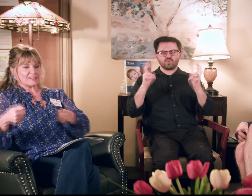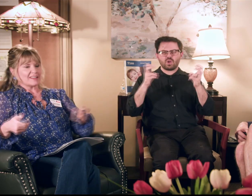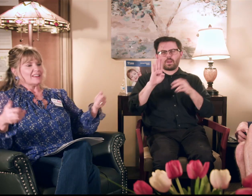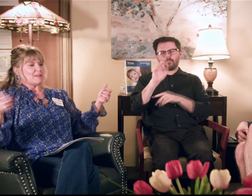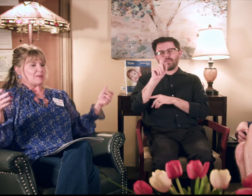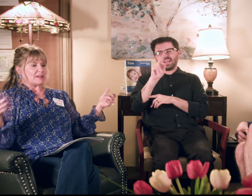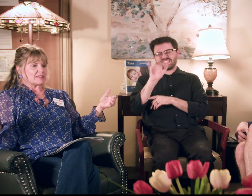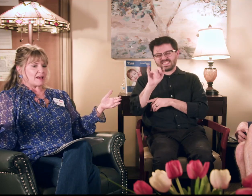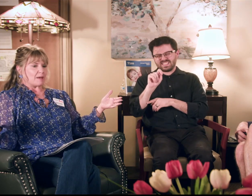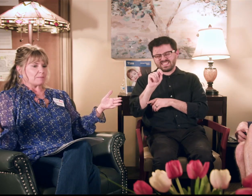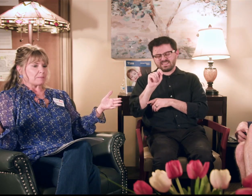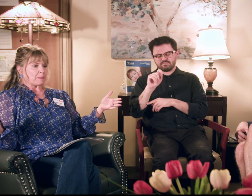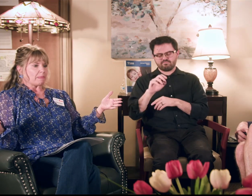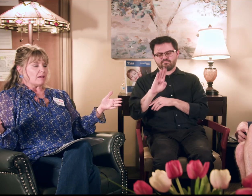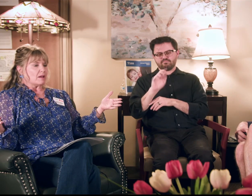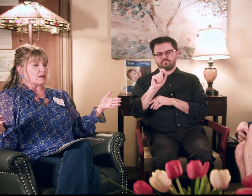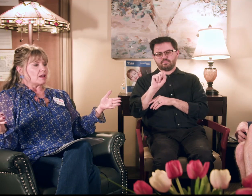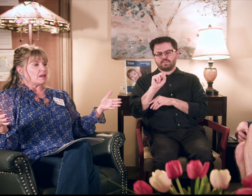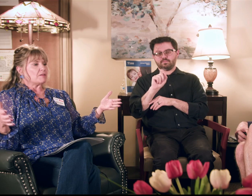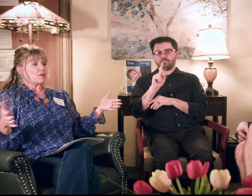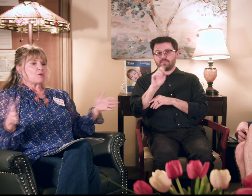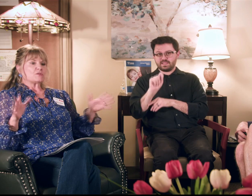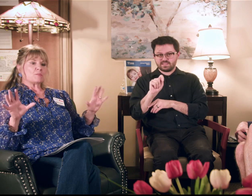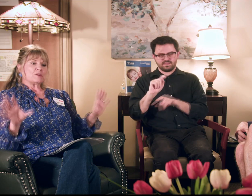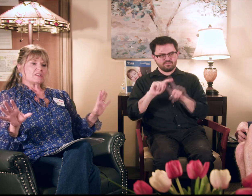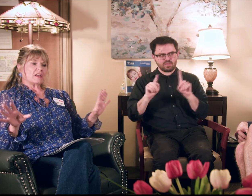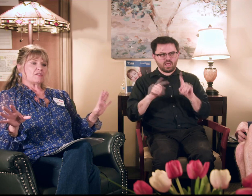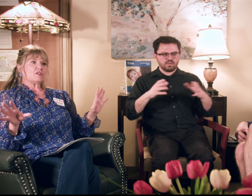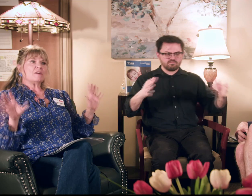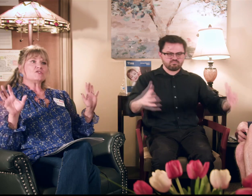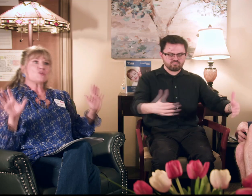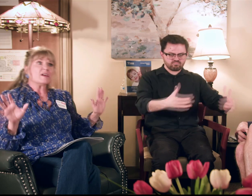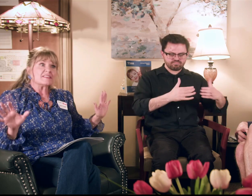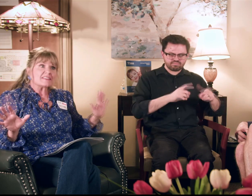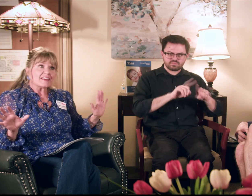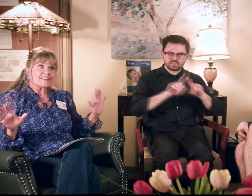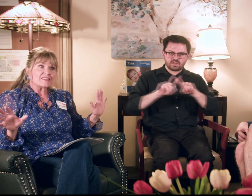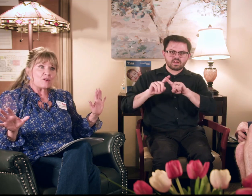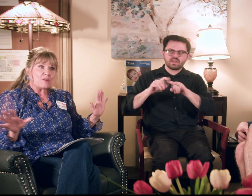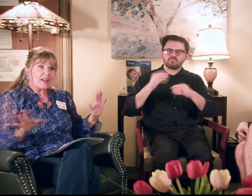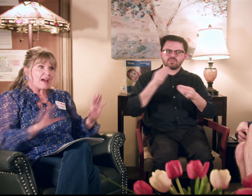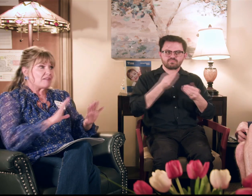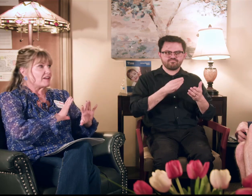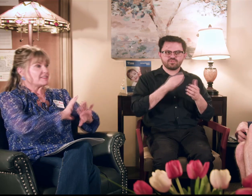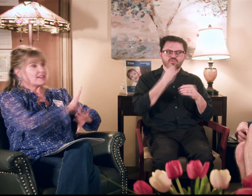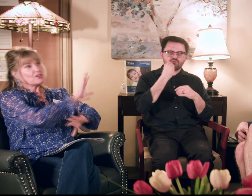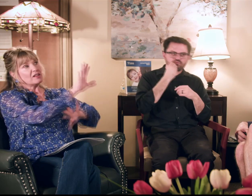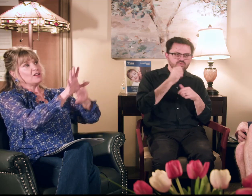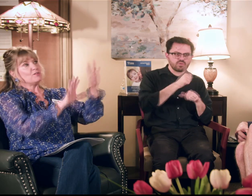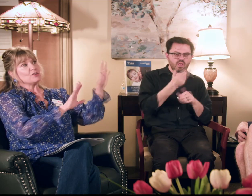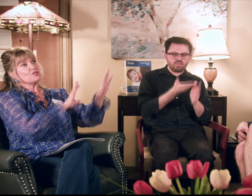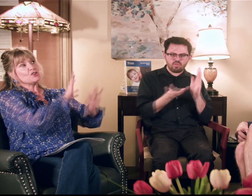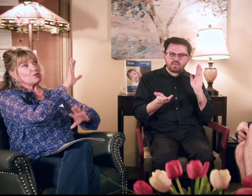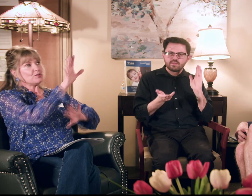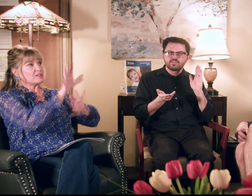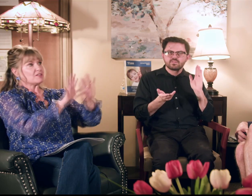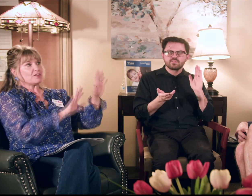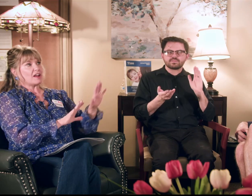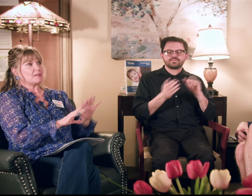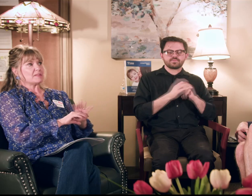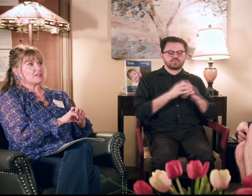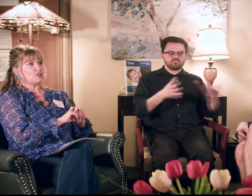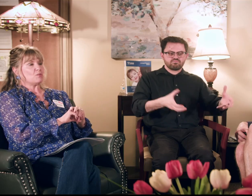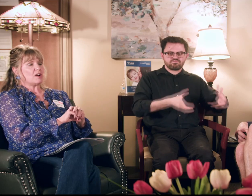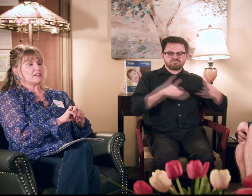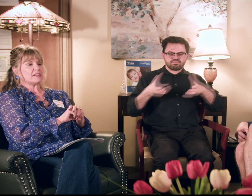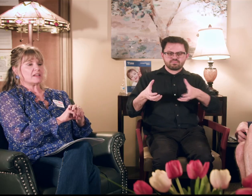with groceries. But even though those are put together, you have choice. So we have a section that you can choose